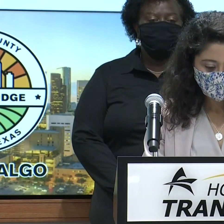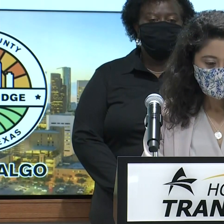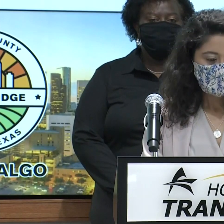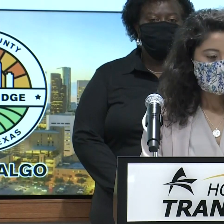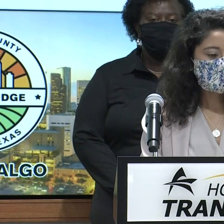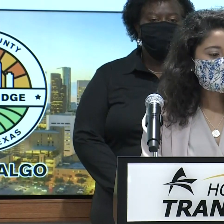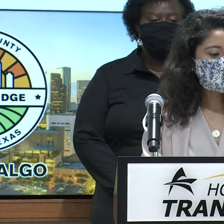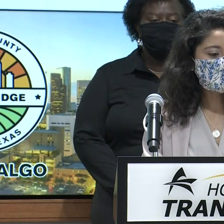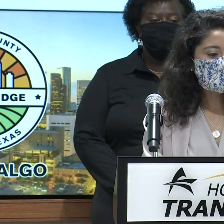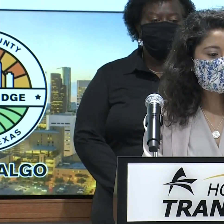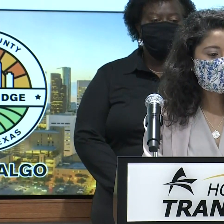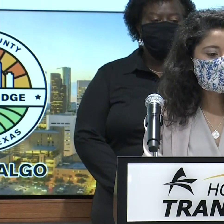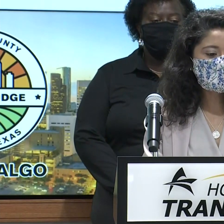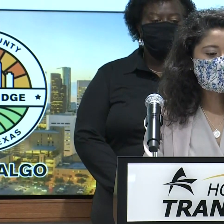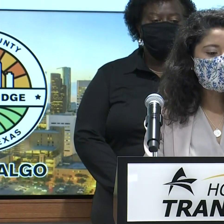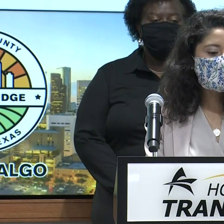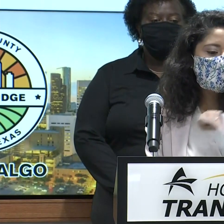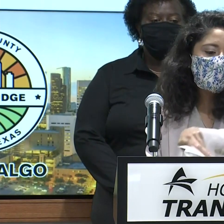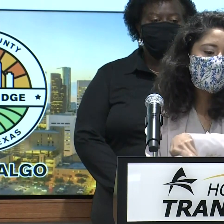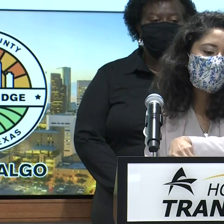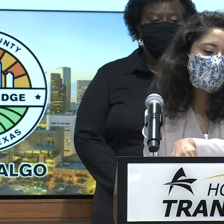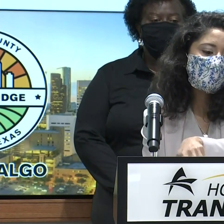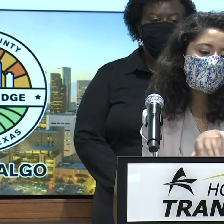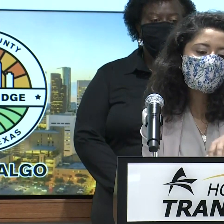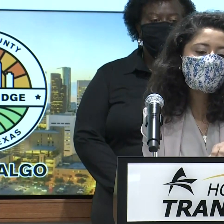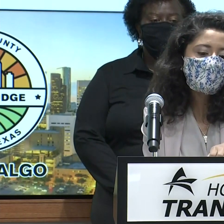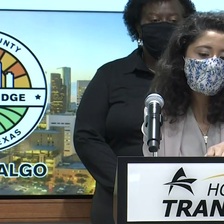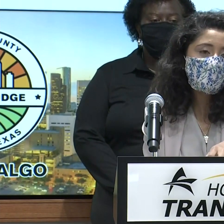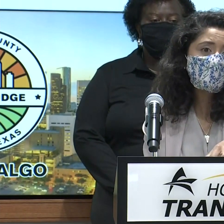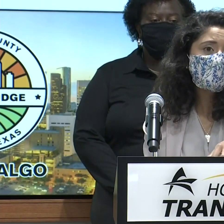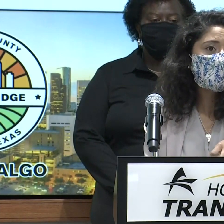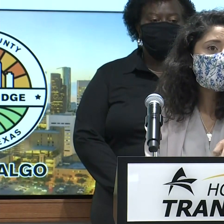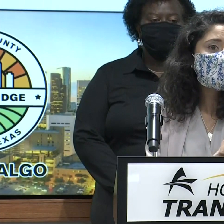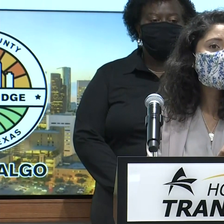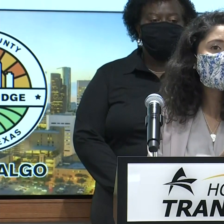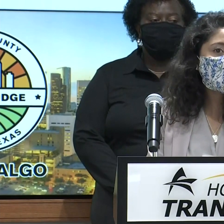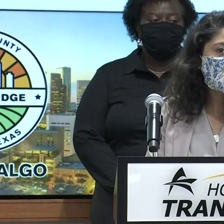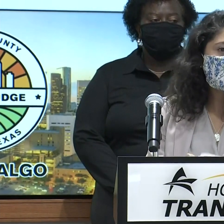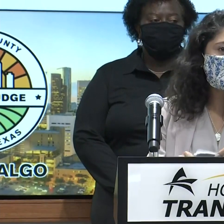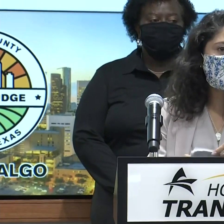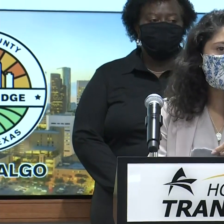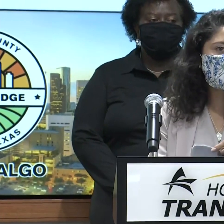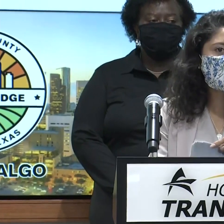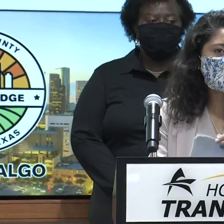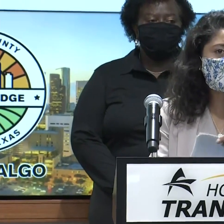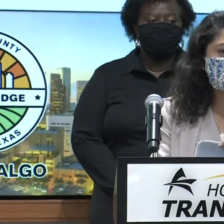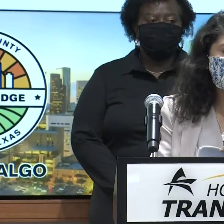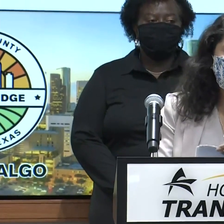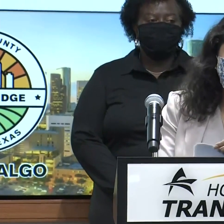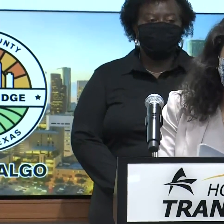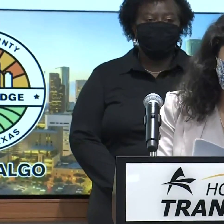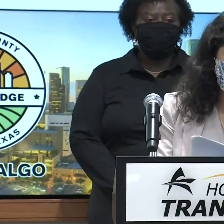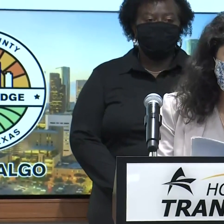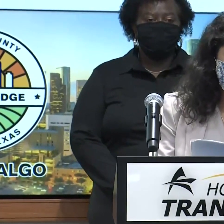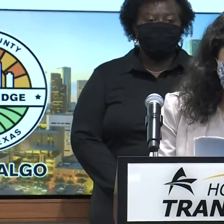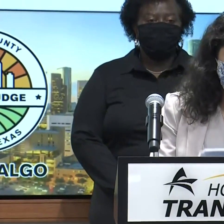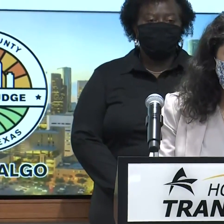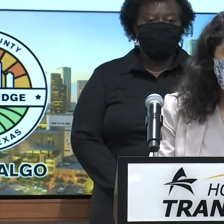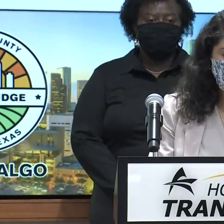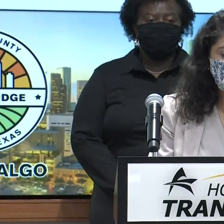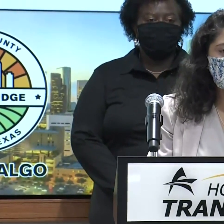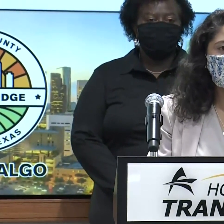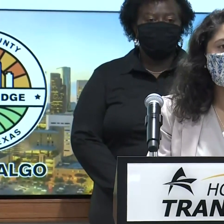vecinos. Entonces ahora hablará el comisionado García, quien ha sido un líder en esta protección ambiental y en